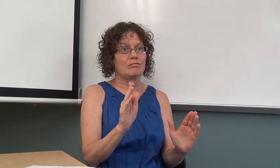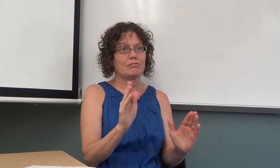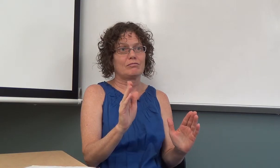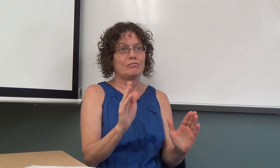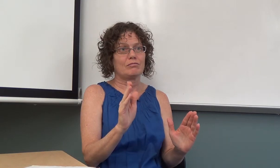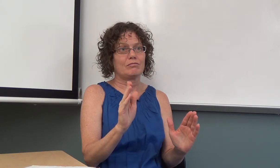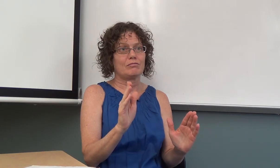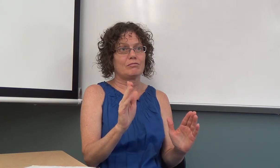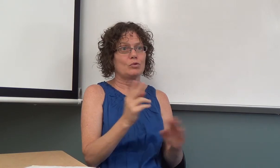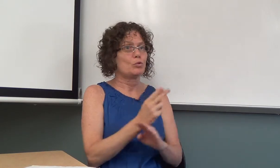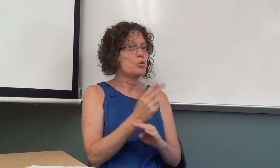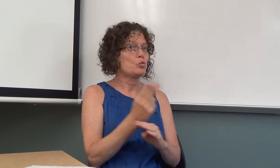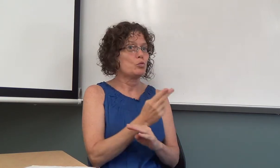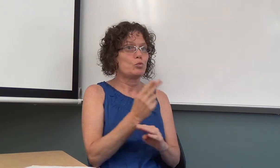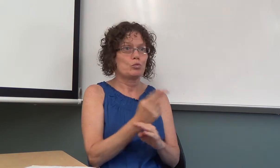to use